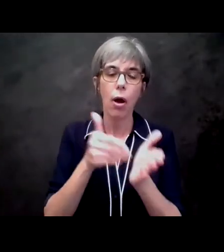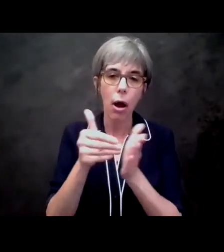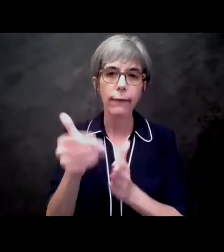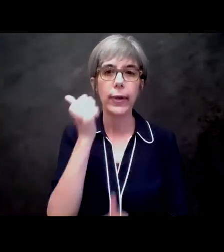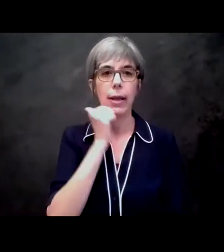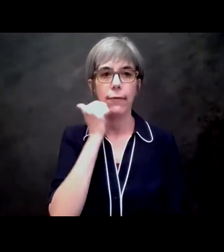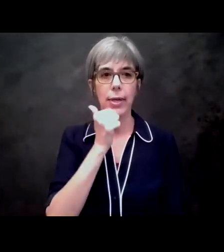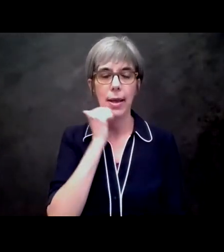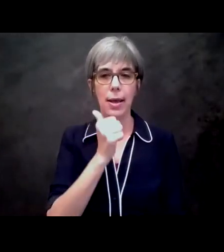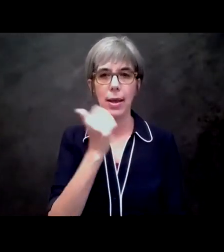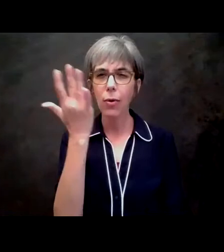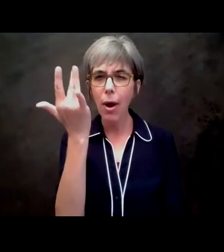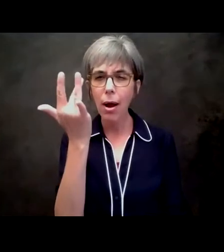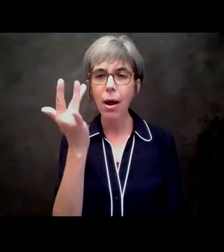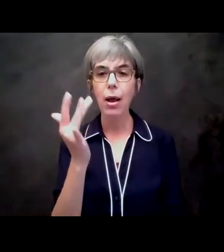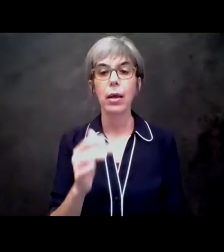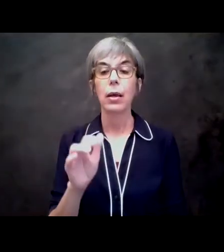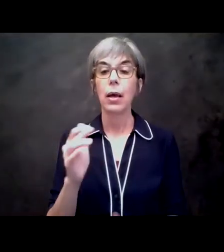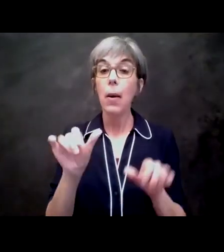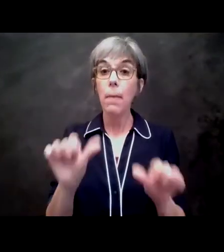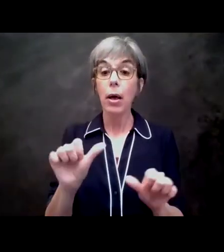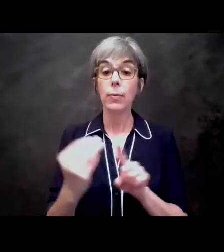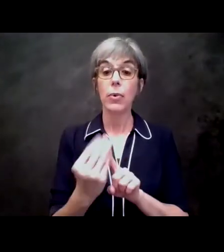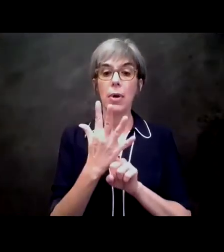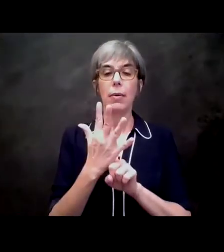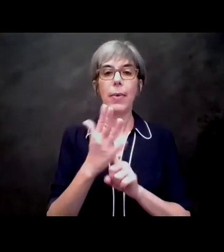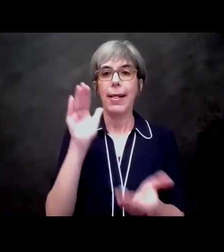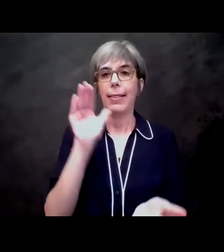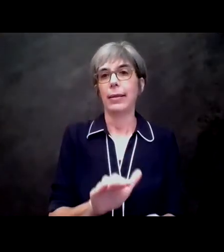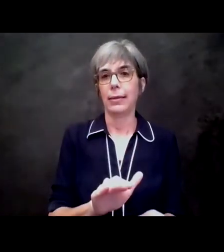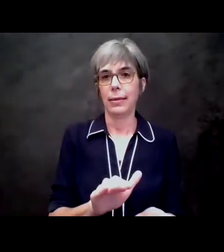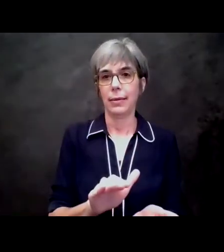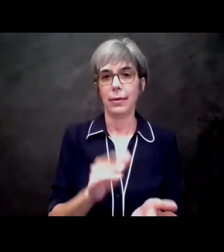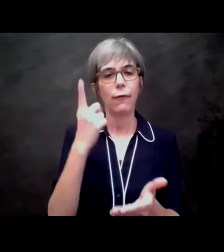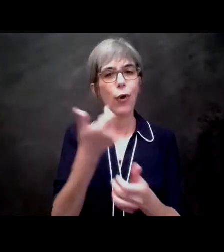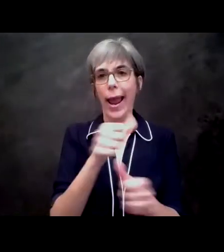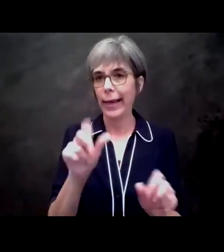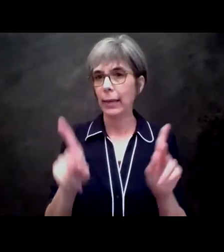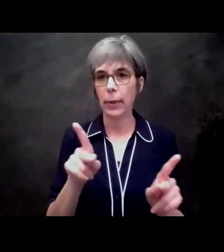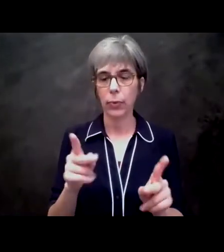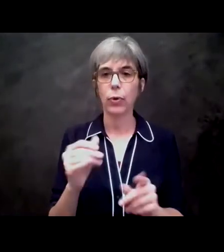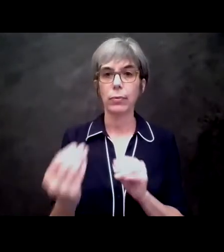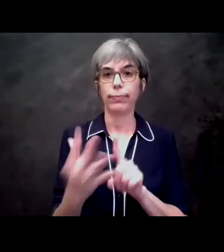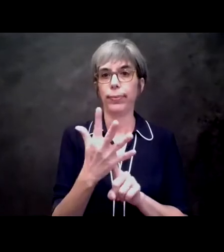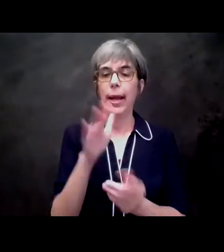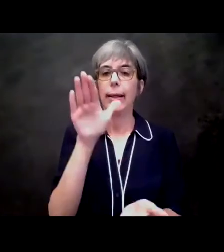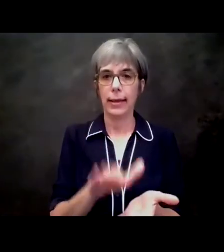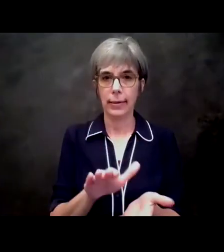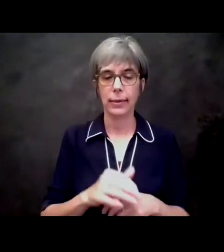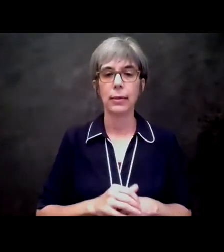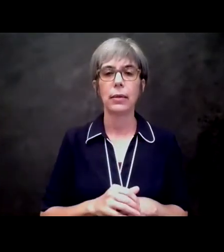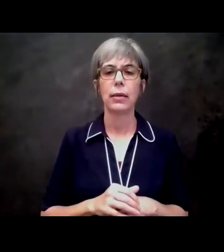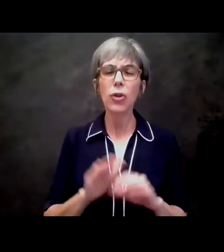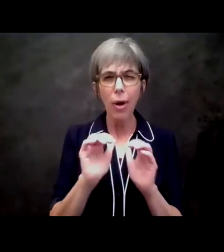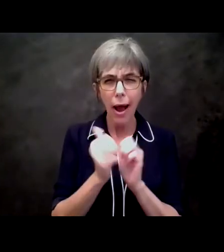want to decrease the risk of exposure to this virus for everyone. And of course, Contact tracing is an important part of that